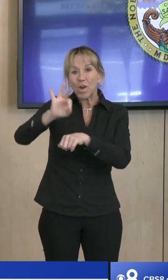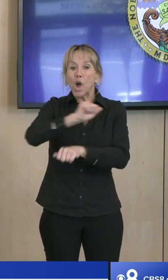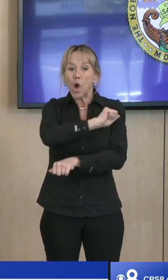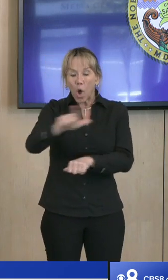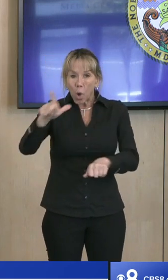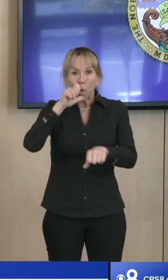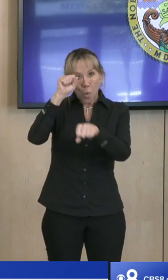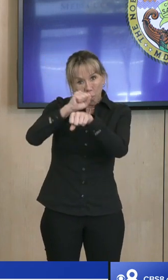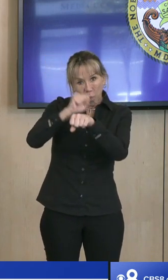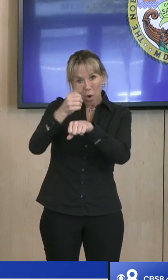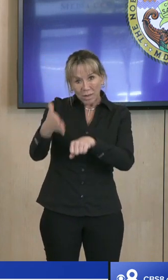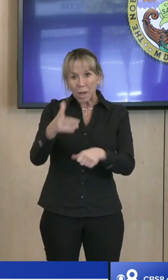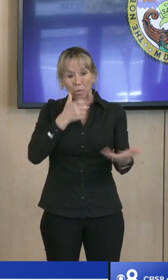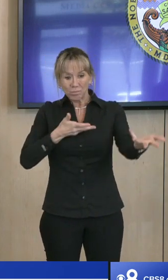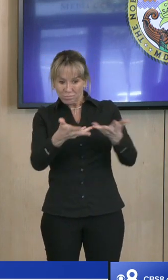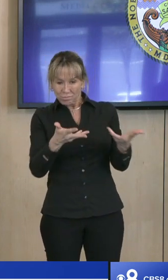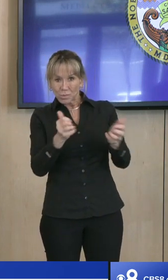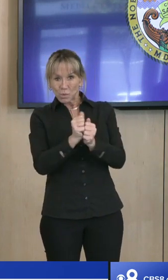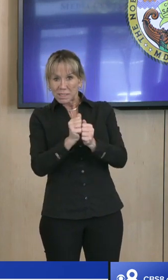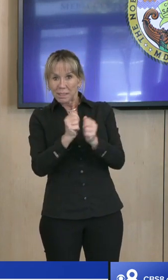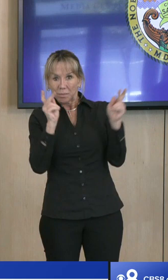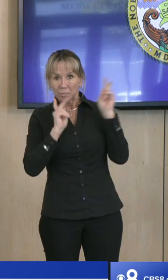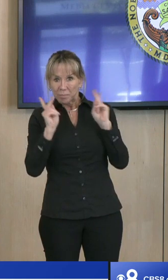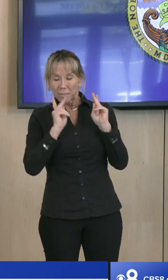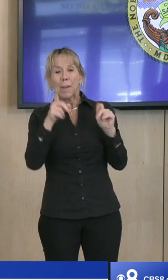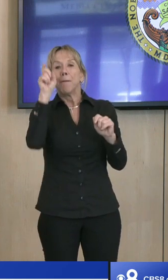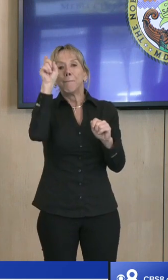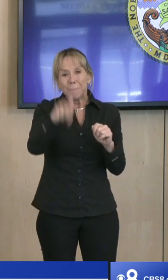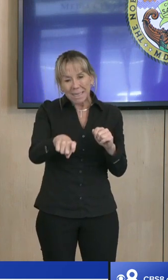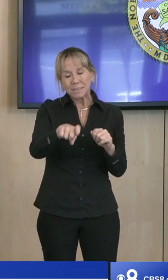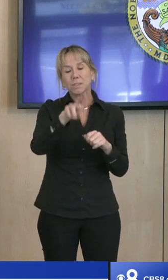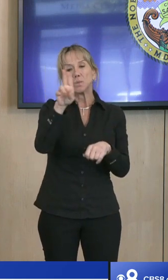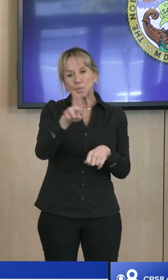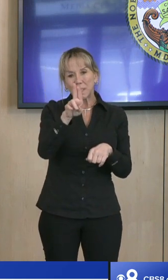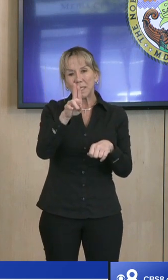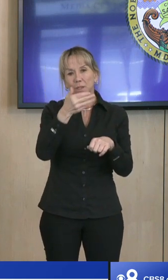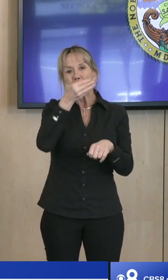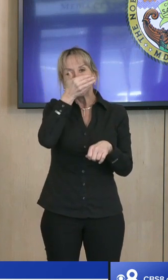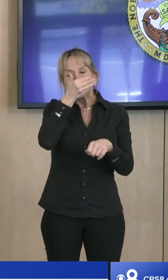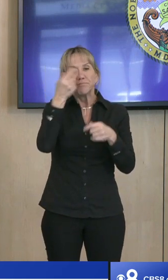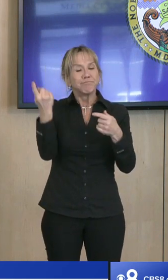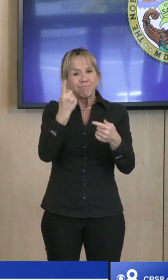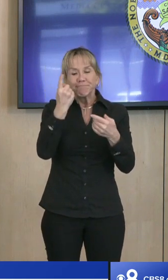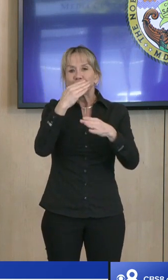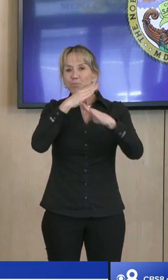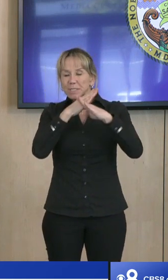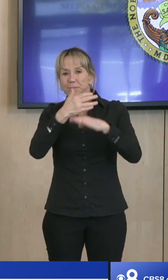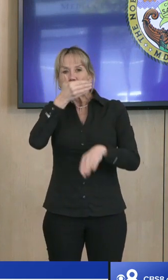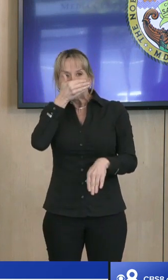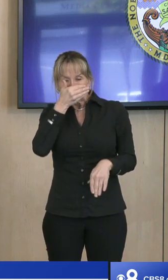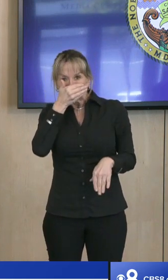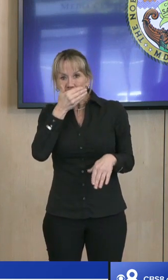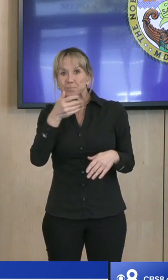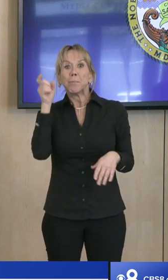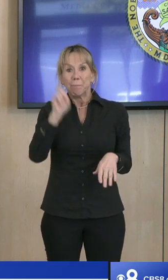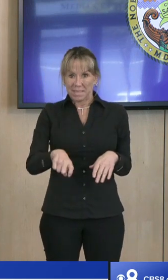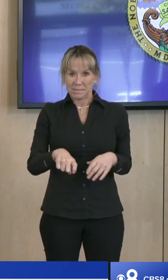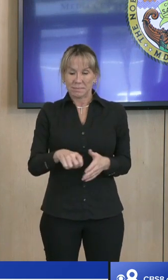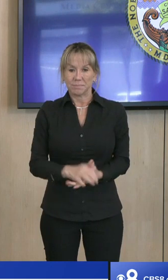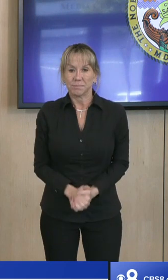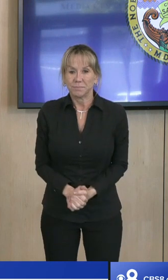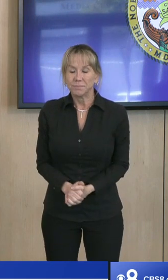employees who interact with the public must wear a face shield, a face protection, a face